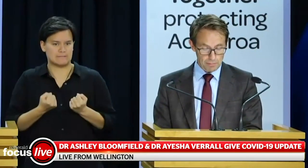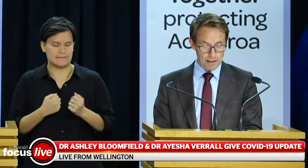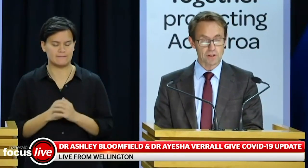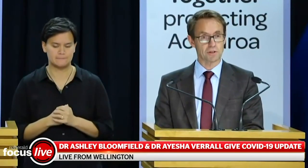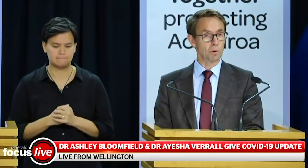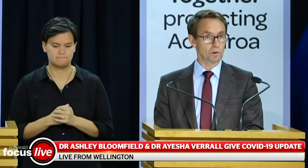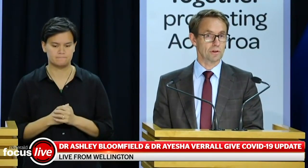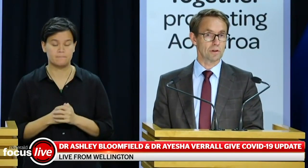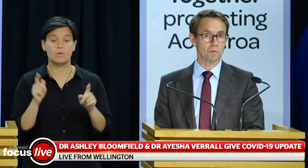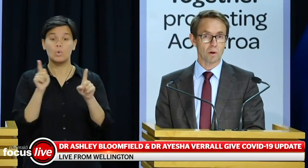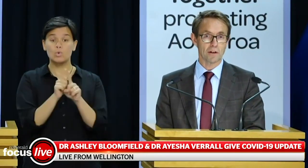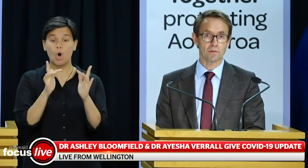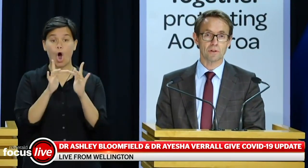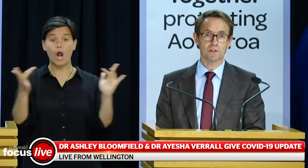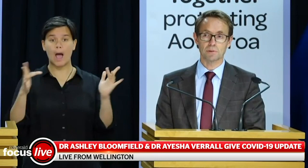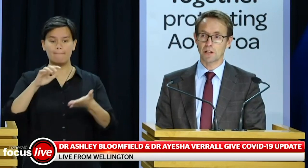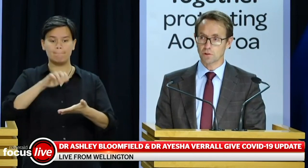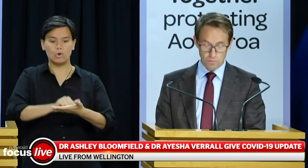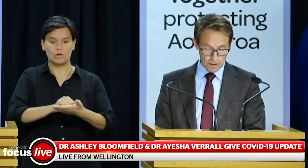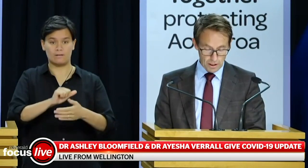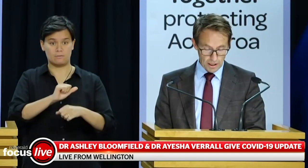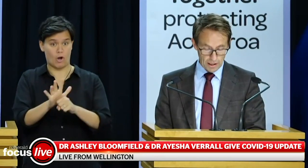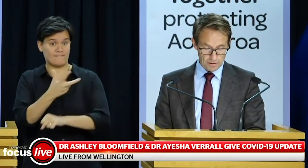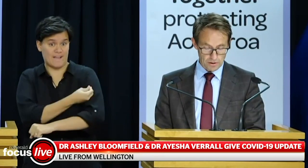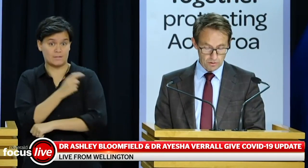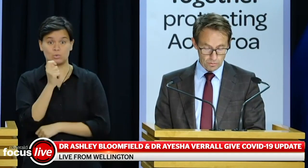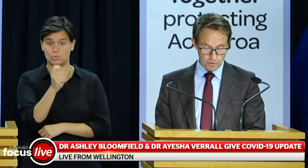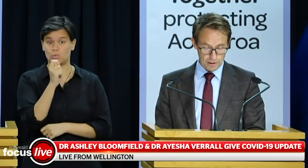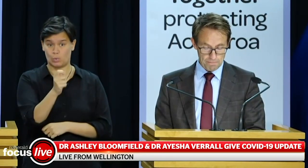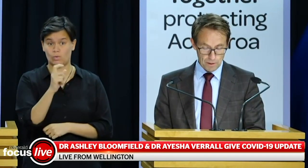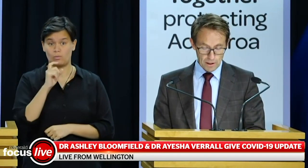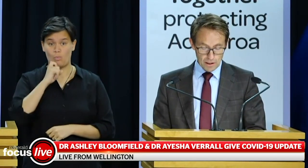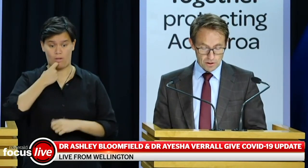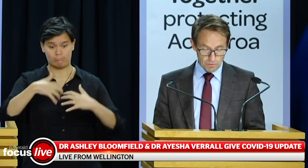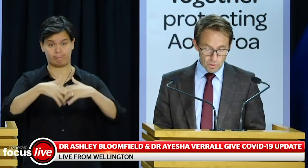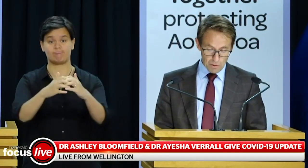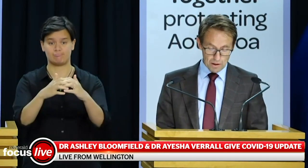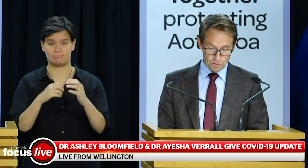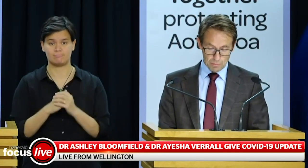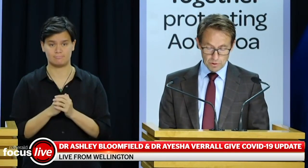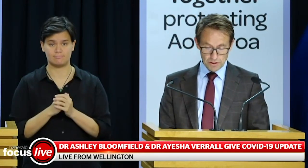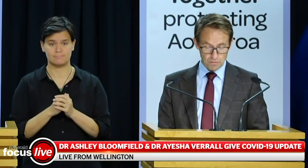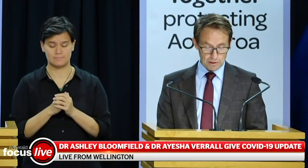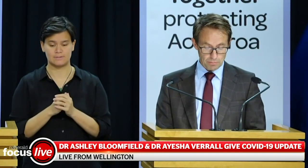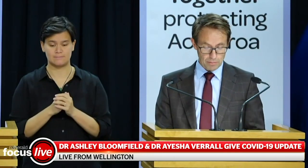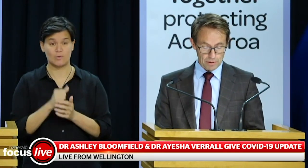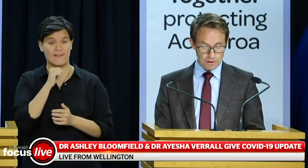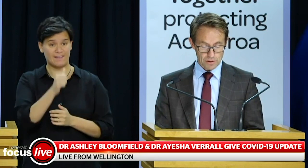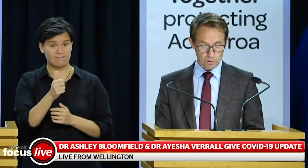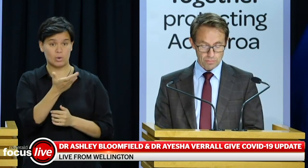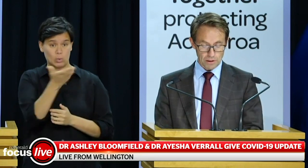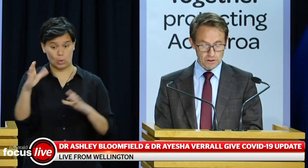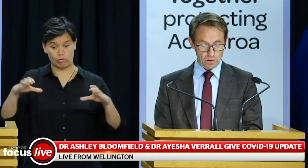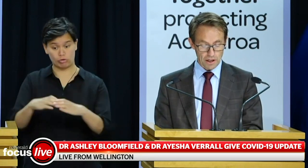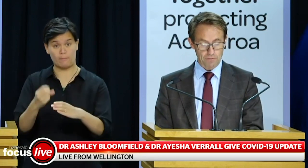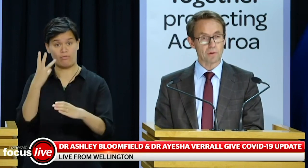from late May to support the rollout of this substantial Group 3. So if you are one of the 1.7 million people in